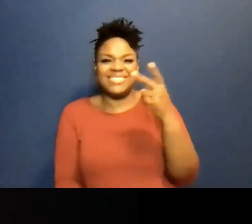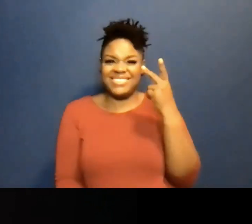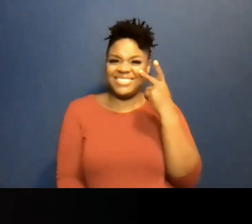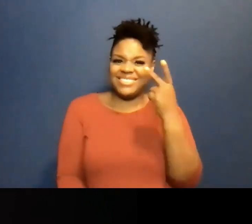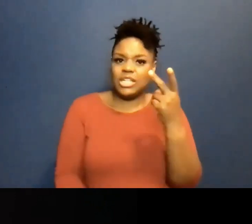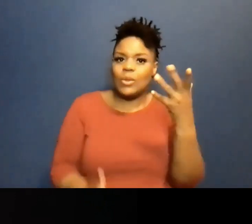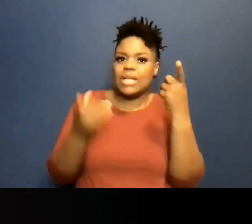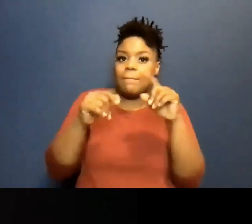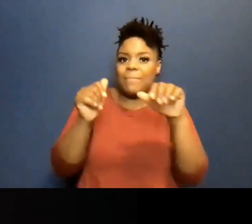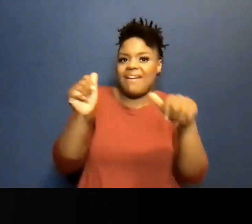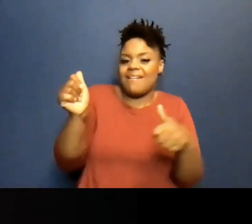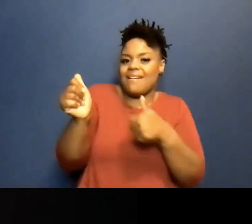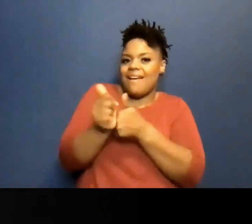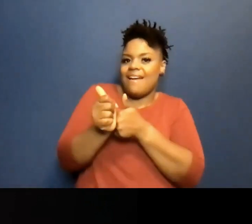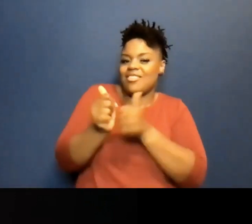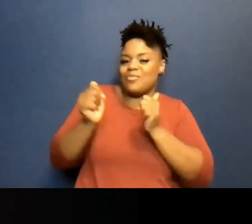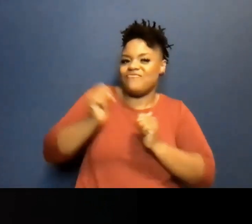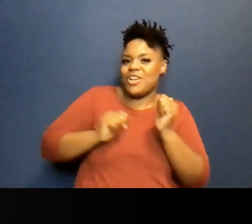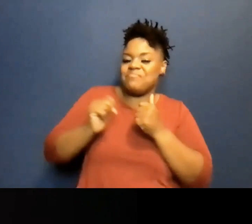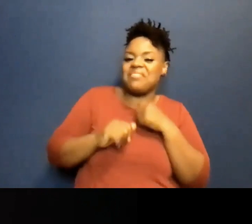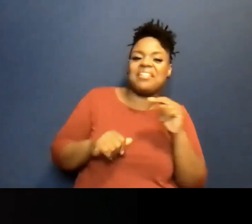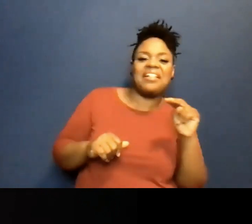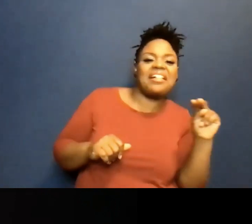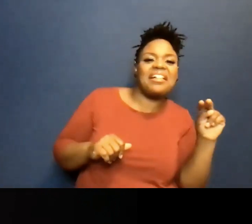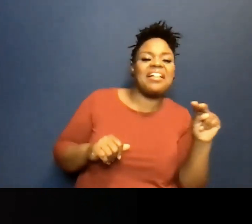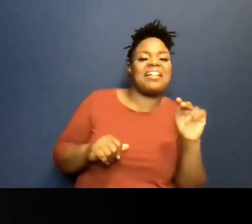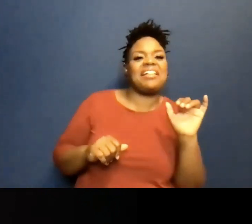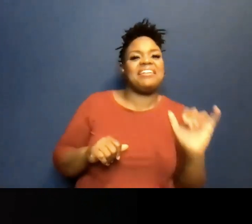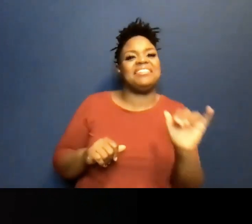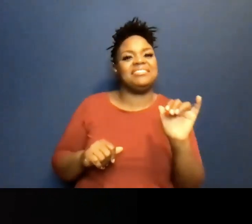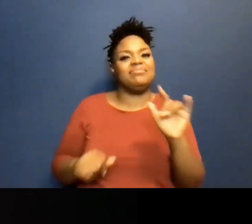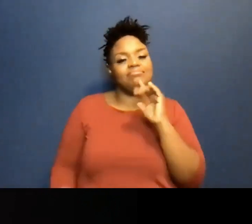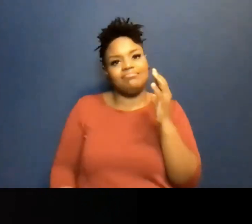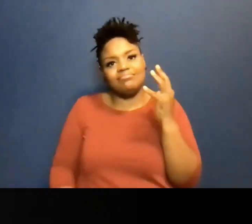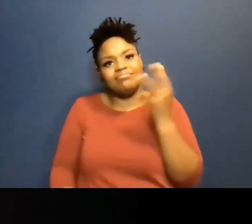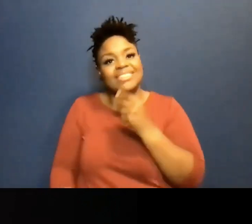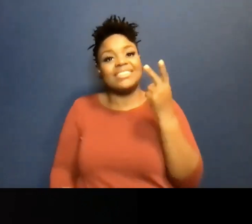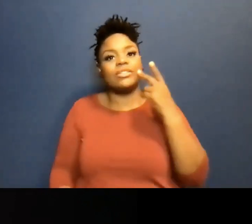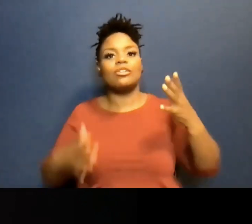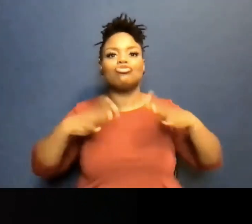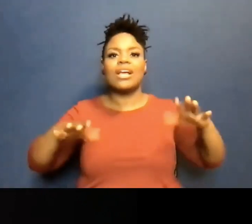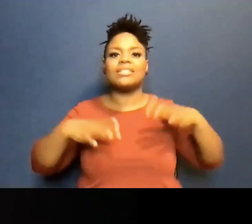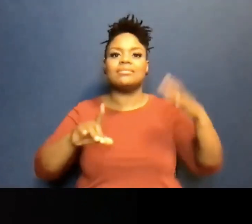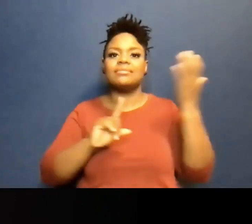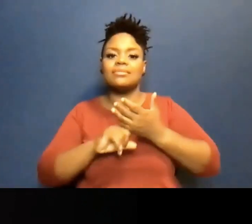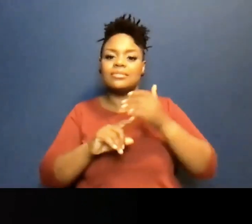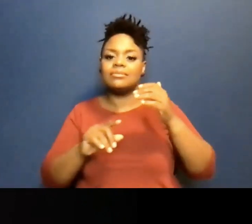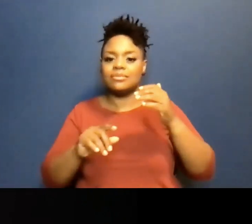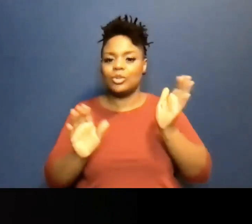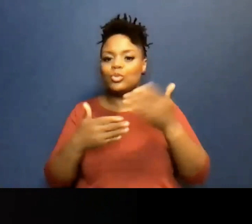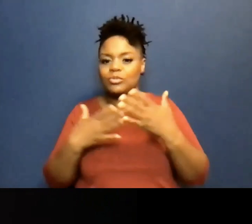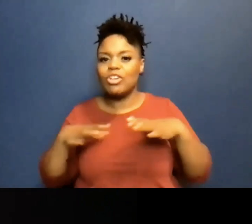together in theatre and in film. And it was so lovely to see the dressing rooms in the circus. And many years ago, one of the first shows